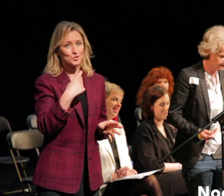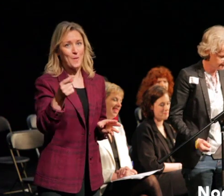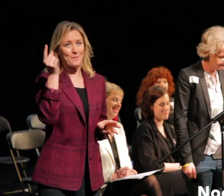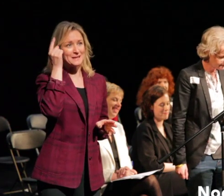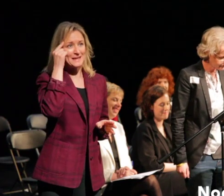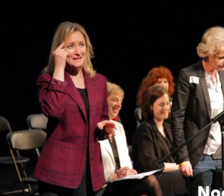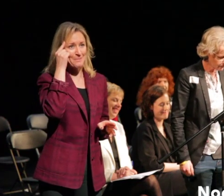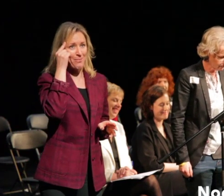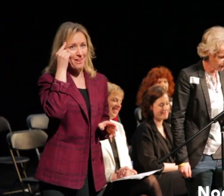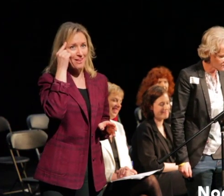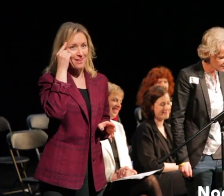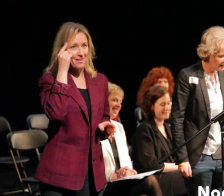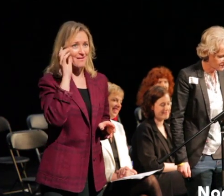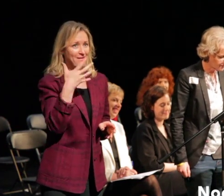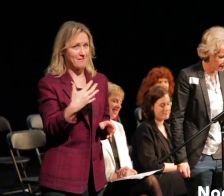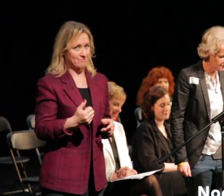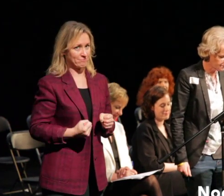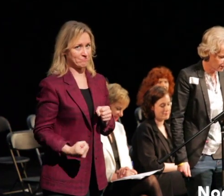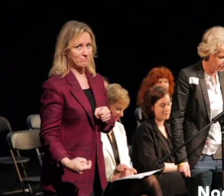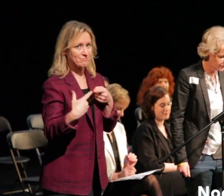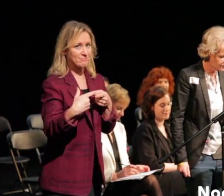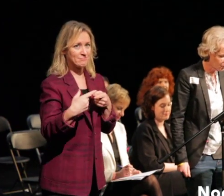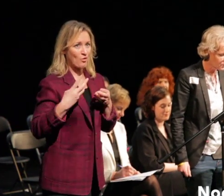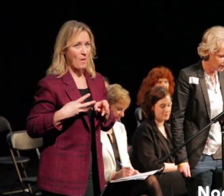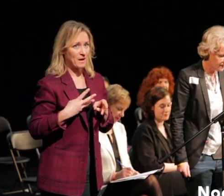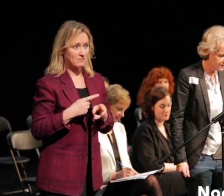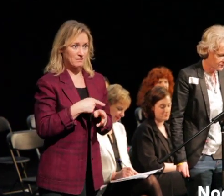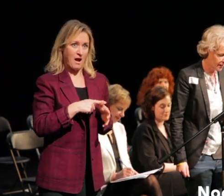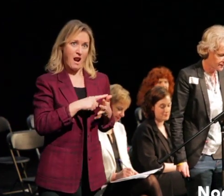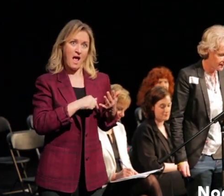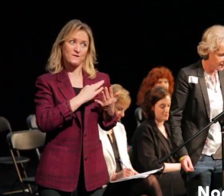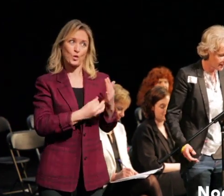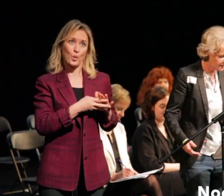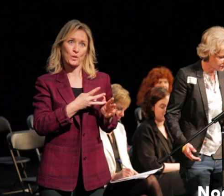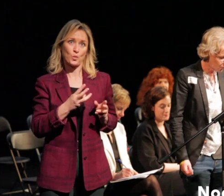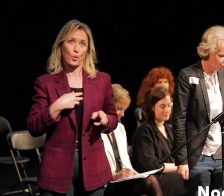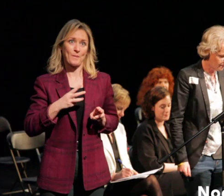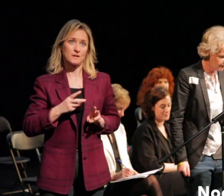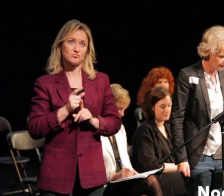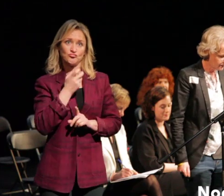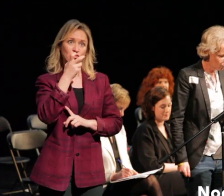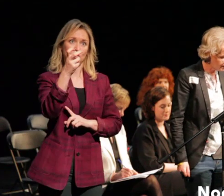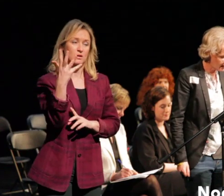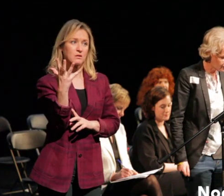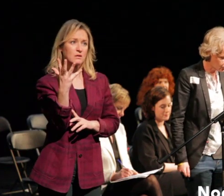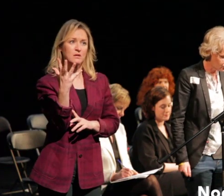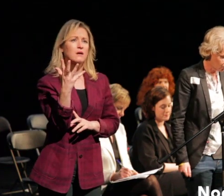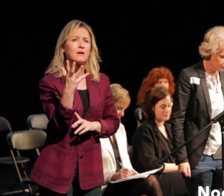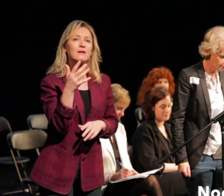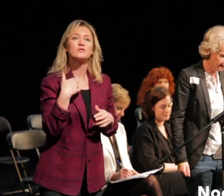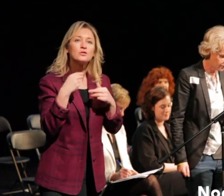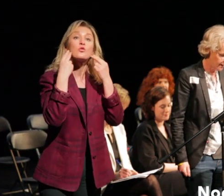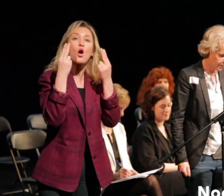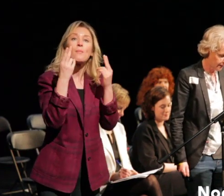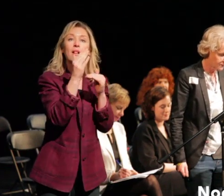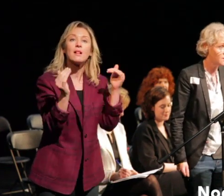years. Instead, this acceptable prejudice is so ingrained in society that it is the norm. Women have a huge role